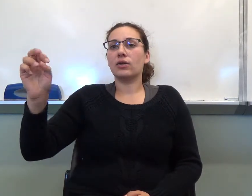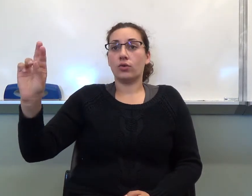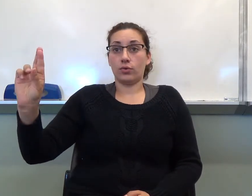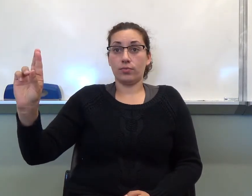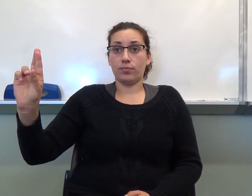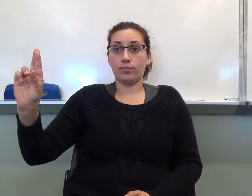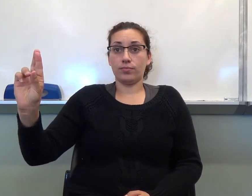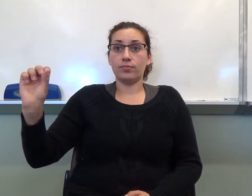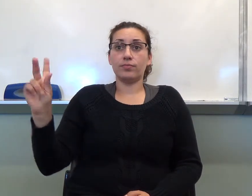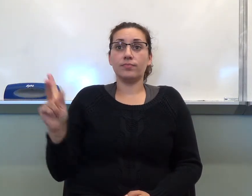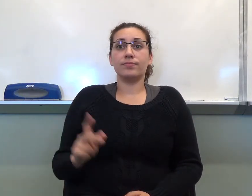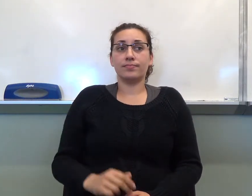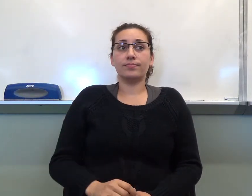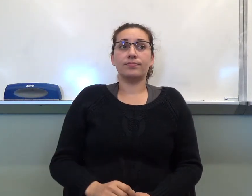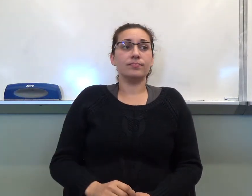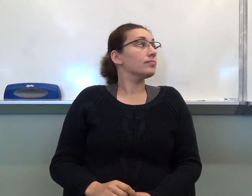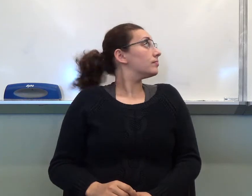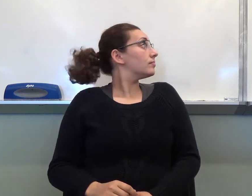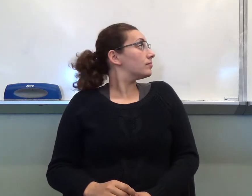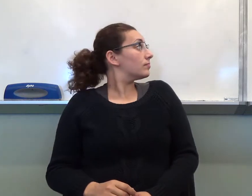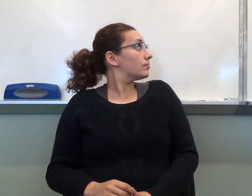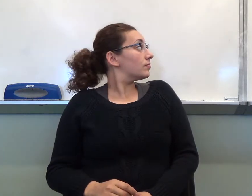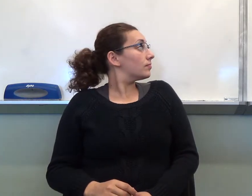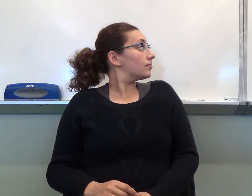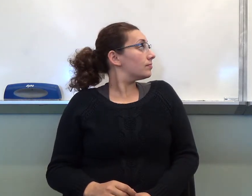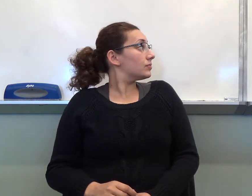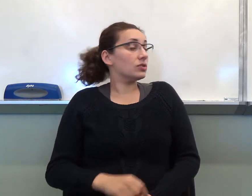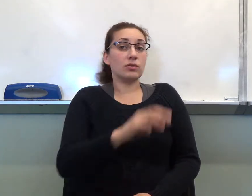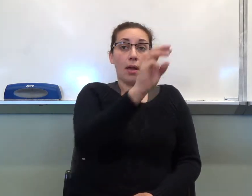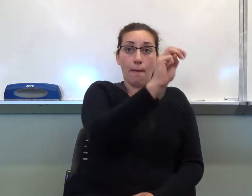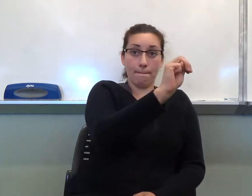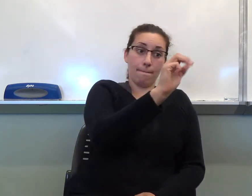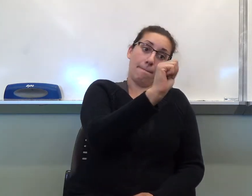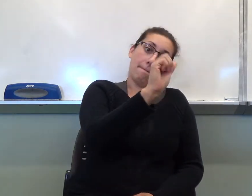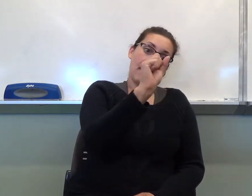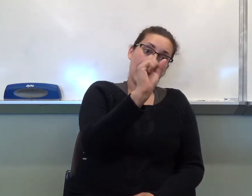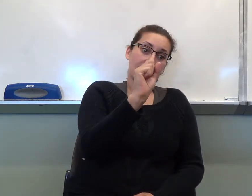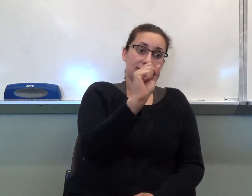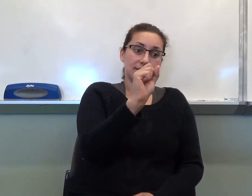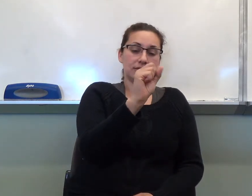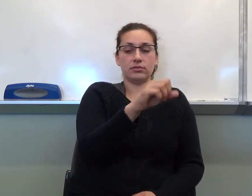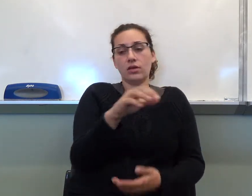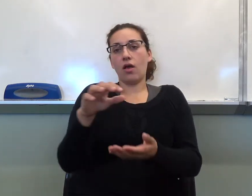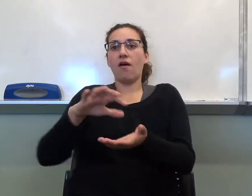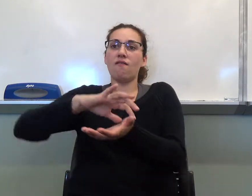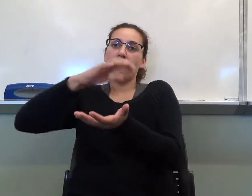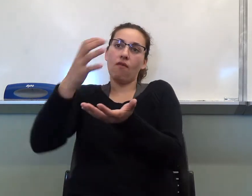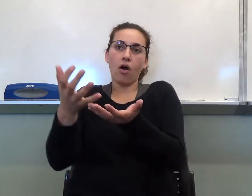mass. This is volume. You can also call it capacity.